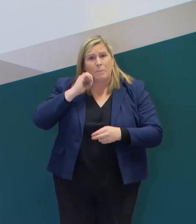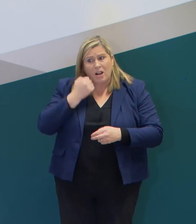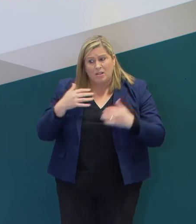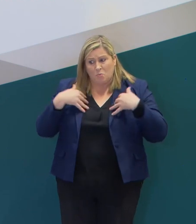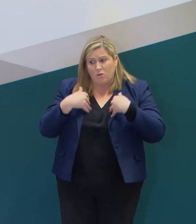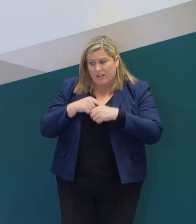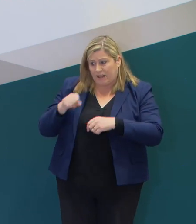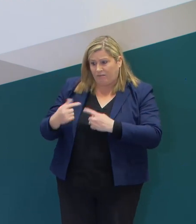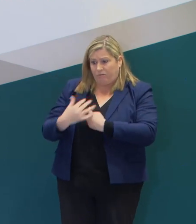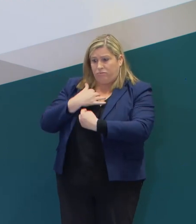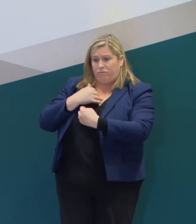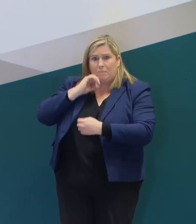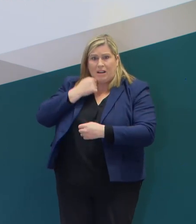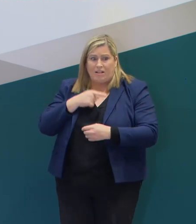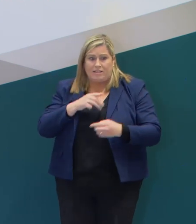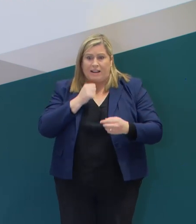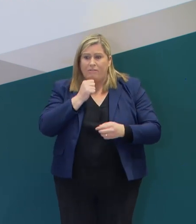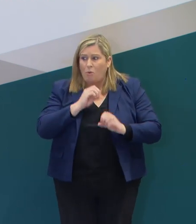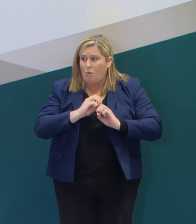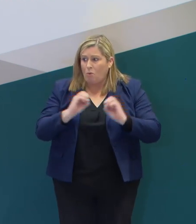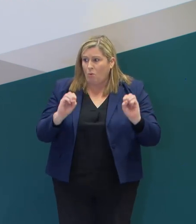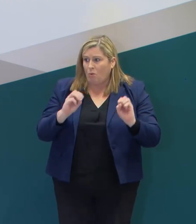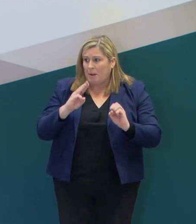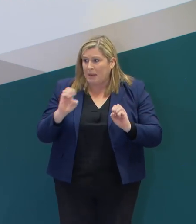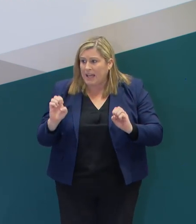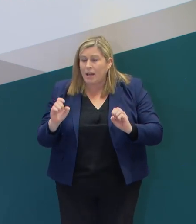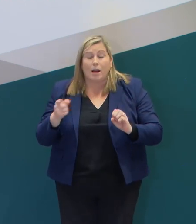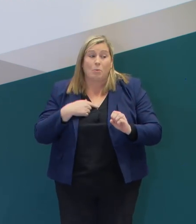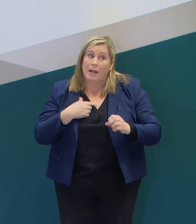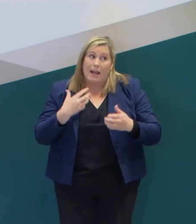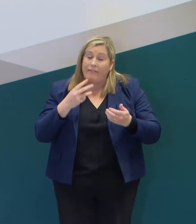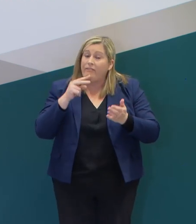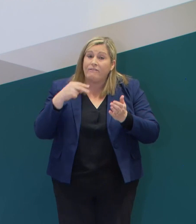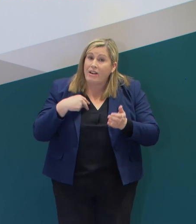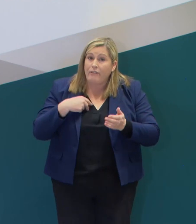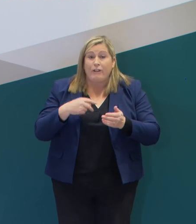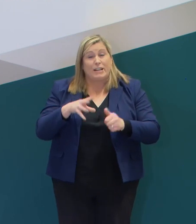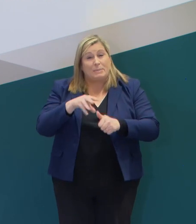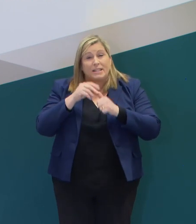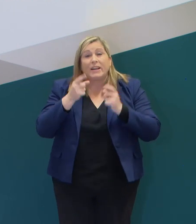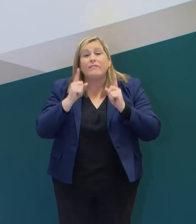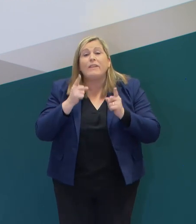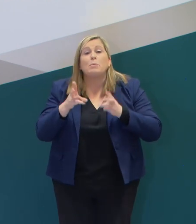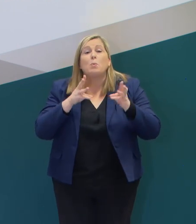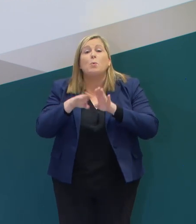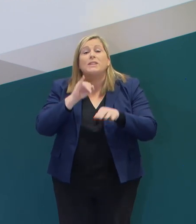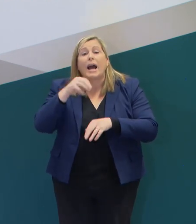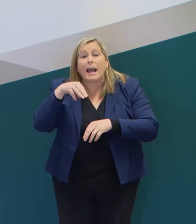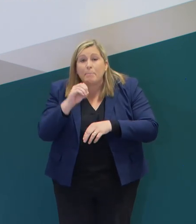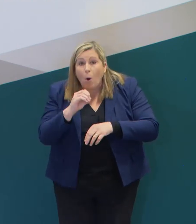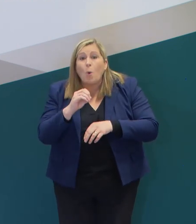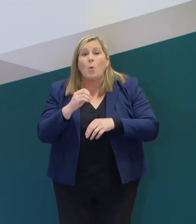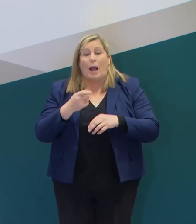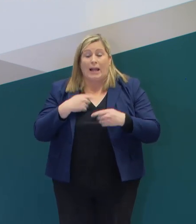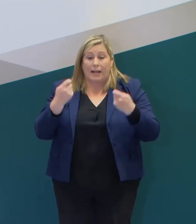confirmed cases. We have very specific advice, and we've worked very closely with the INMO and other organisations, and I had a very useful